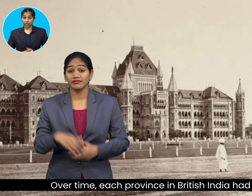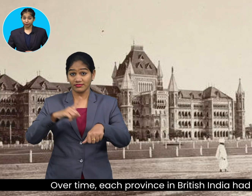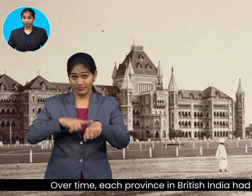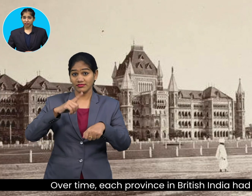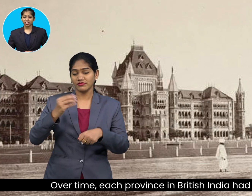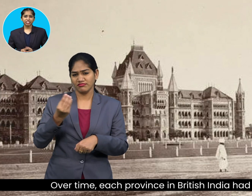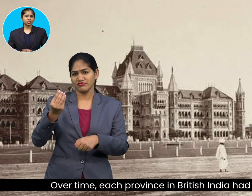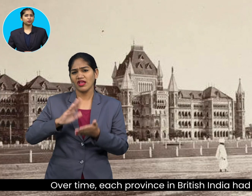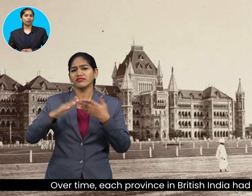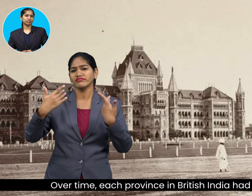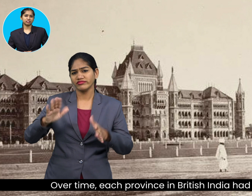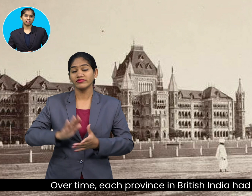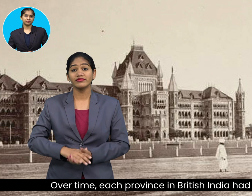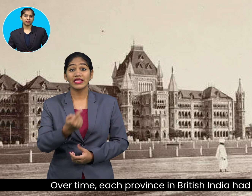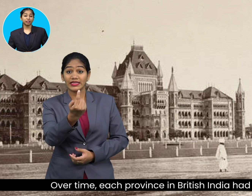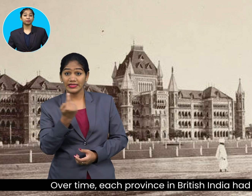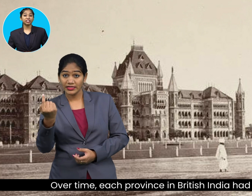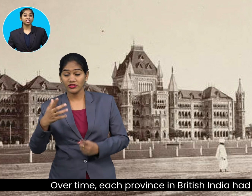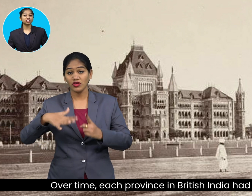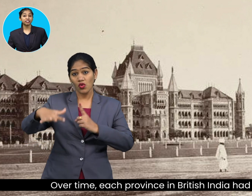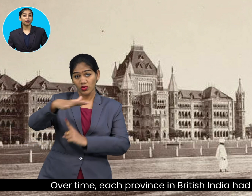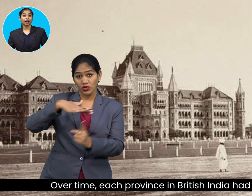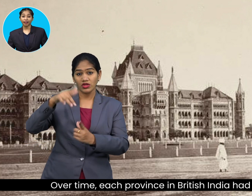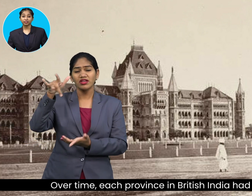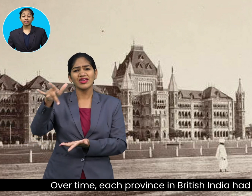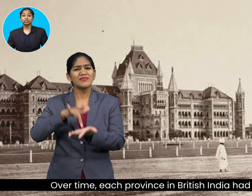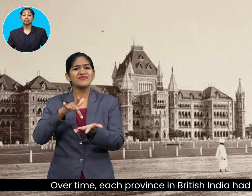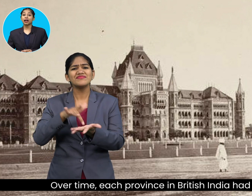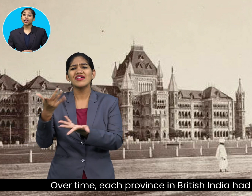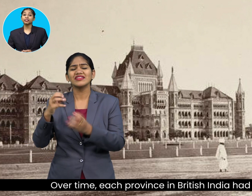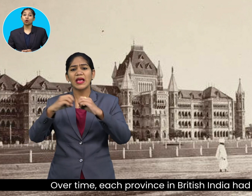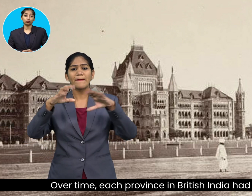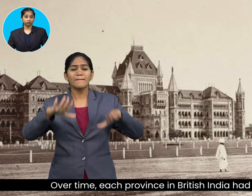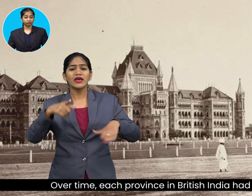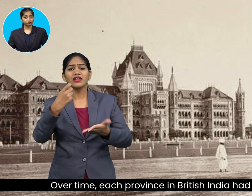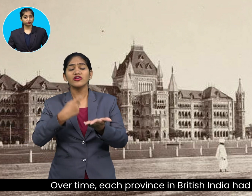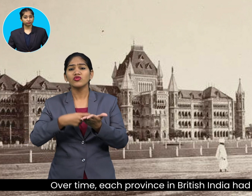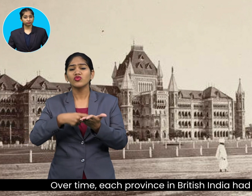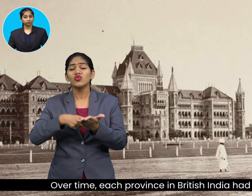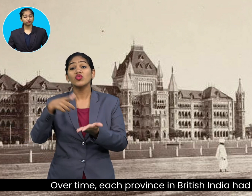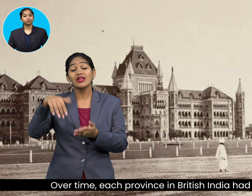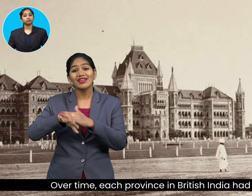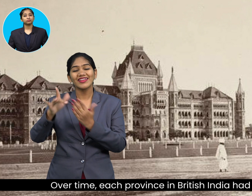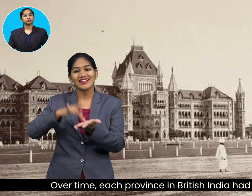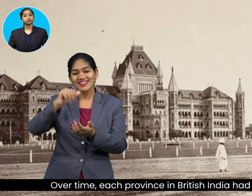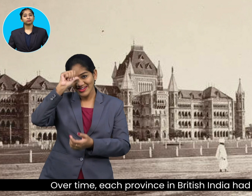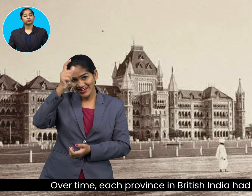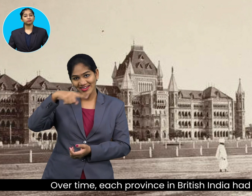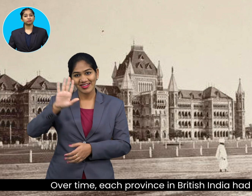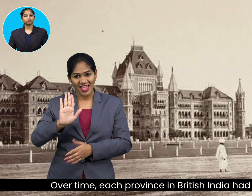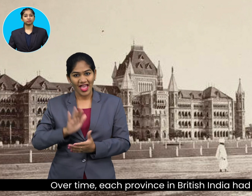Over time, each province in British India had its High Court.